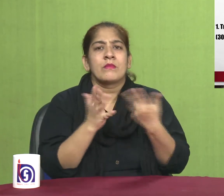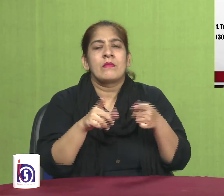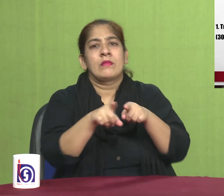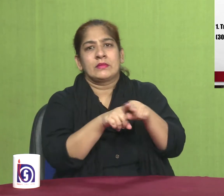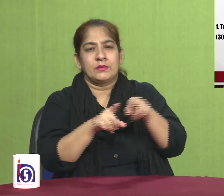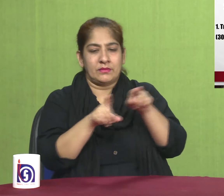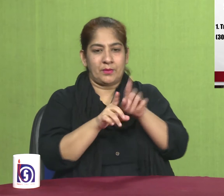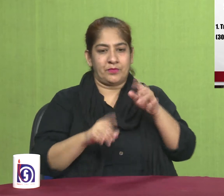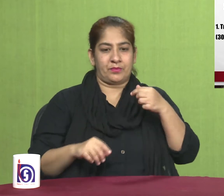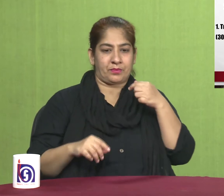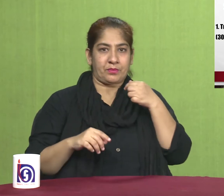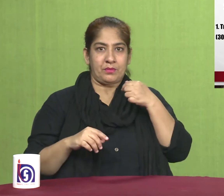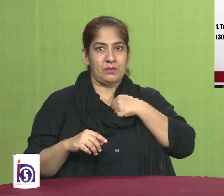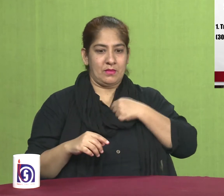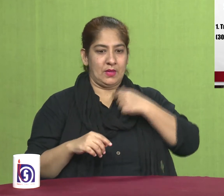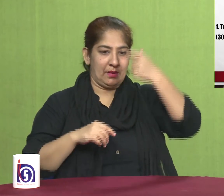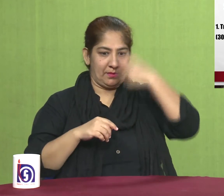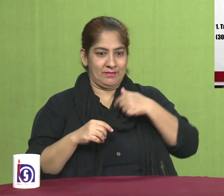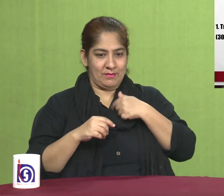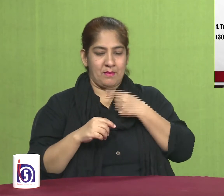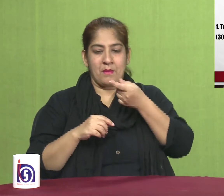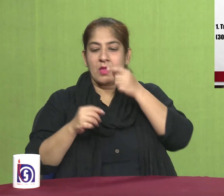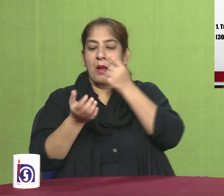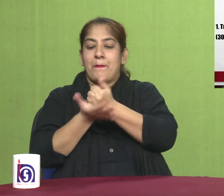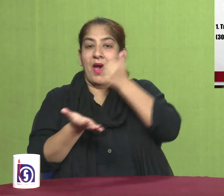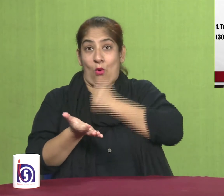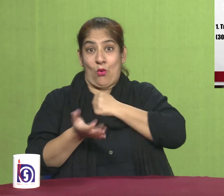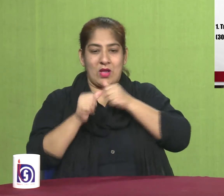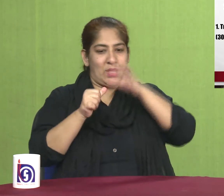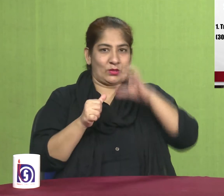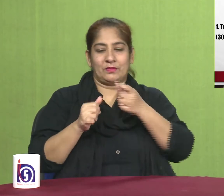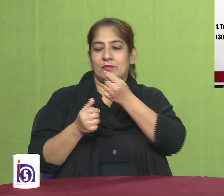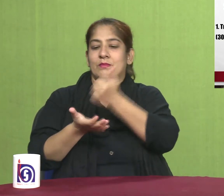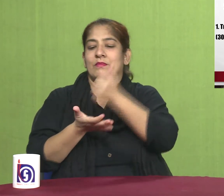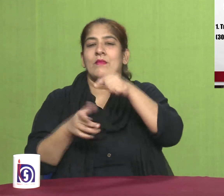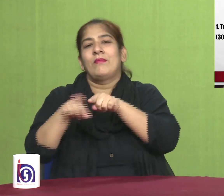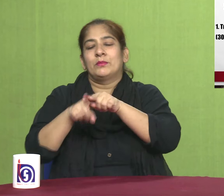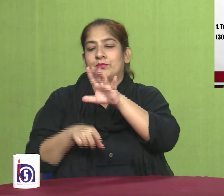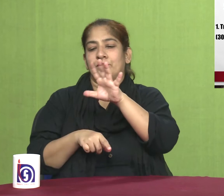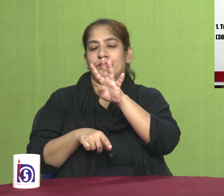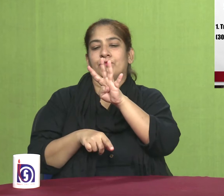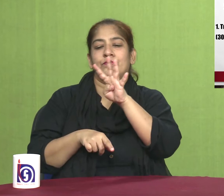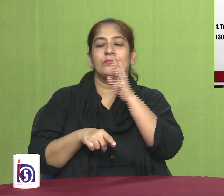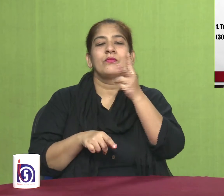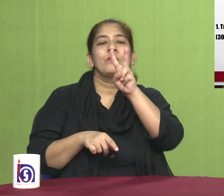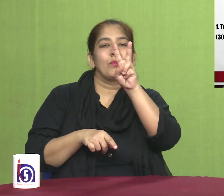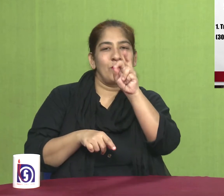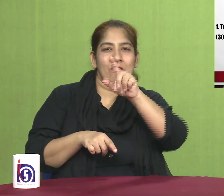This is also a kind of bank credit. Let's take example, like I am the bank